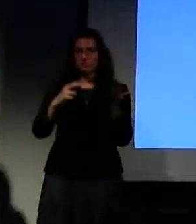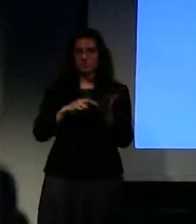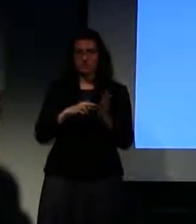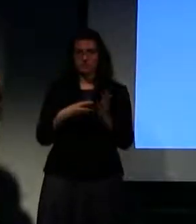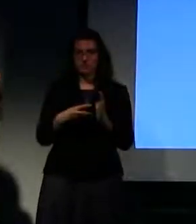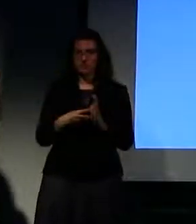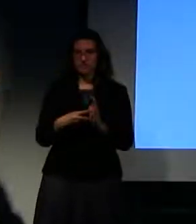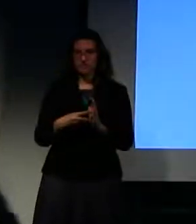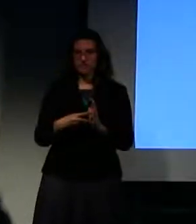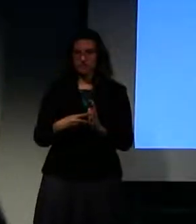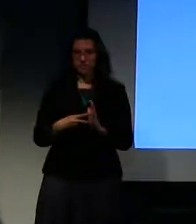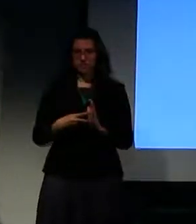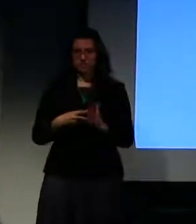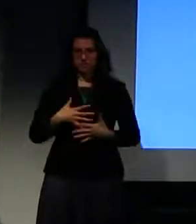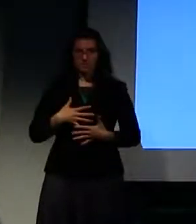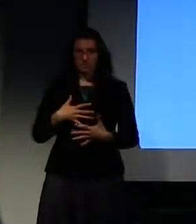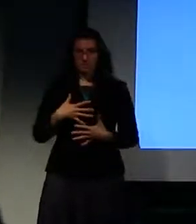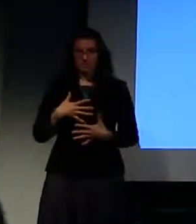And then,